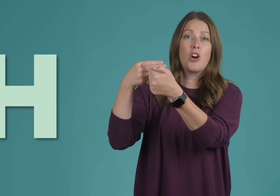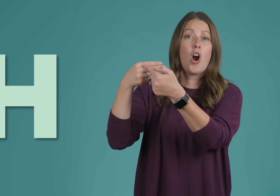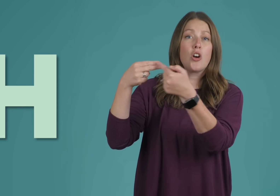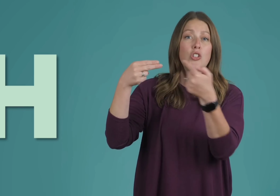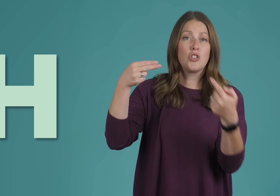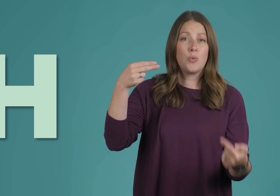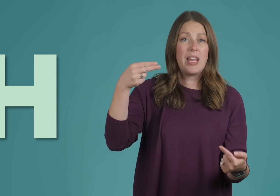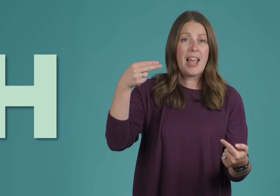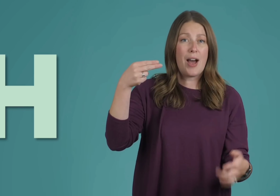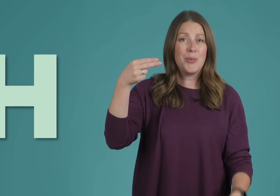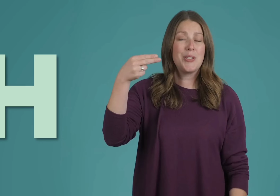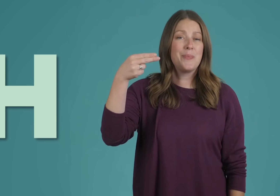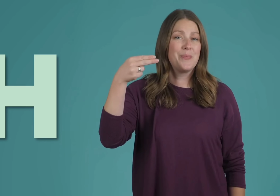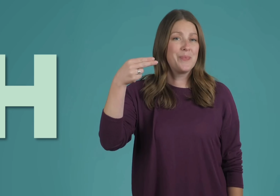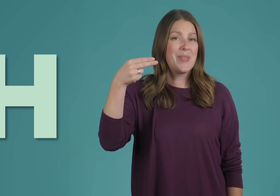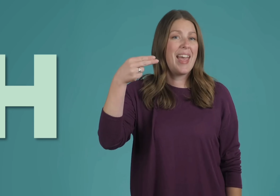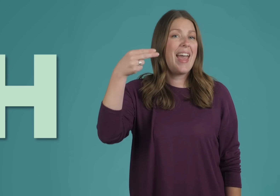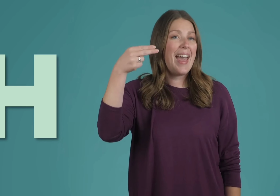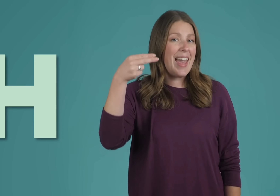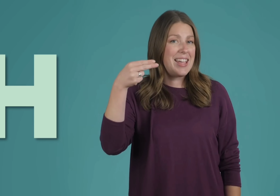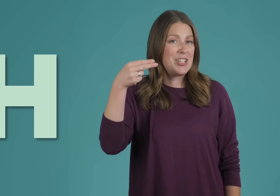are Letter straight out. H.